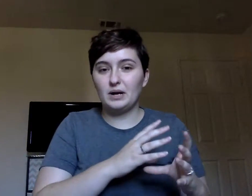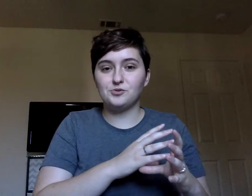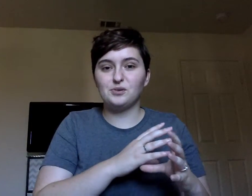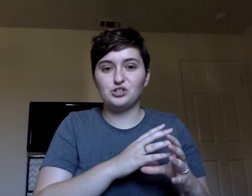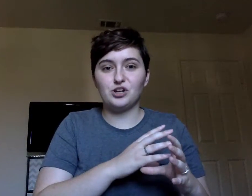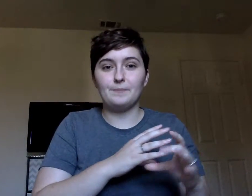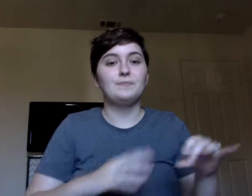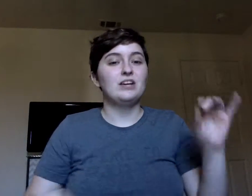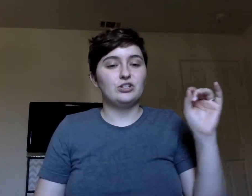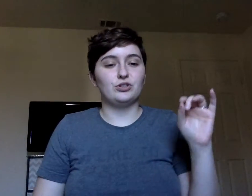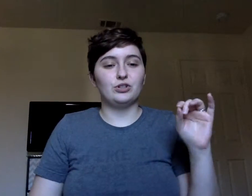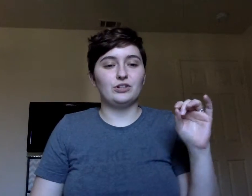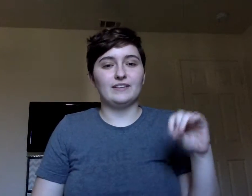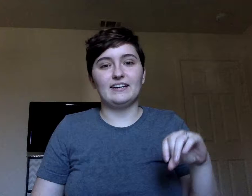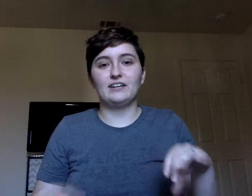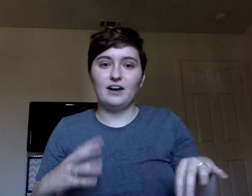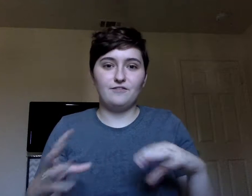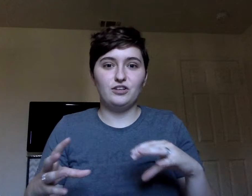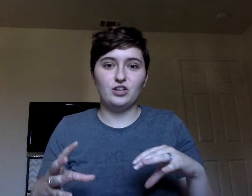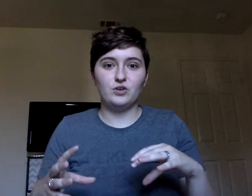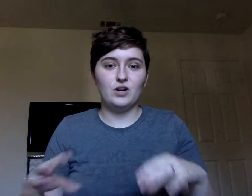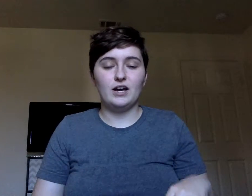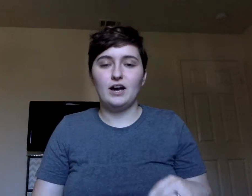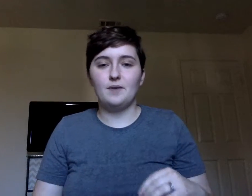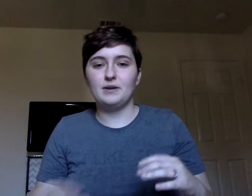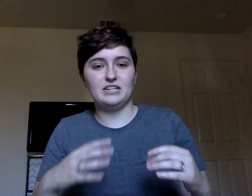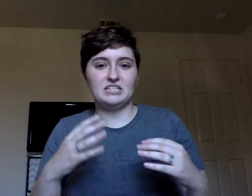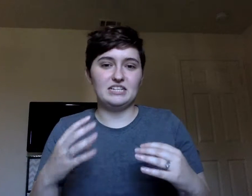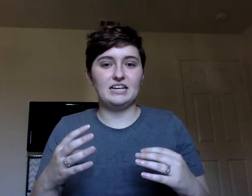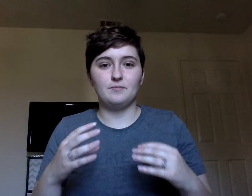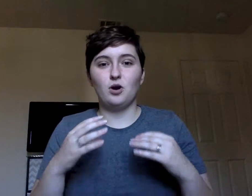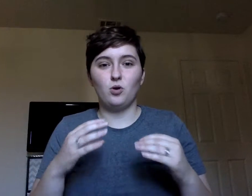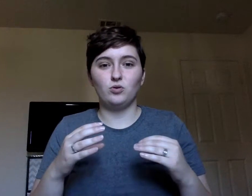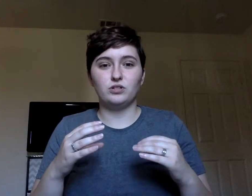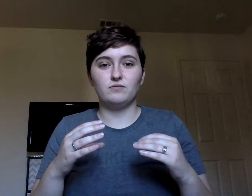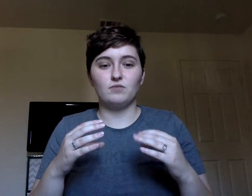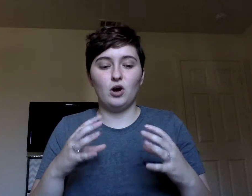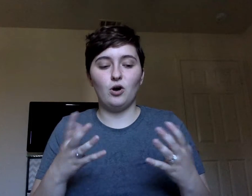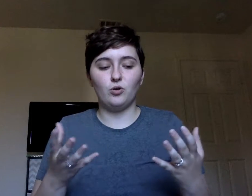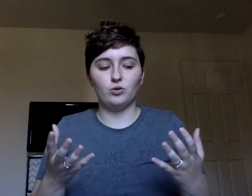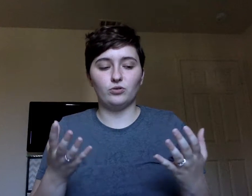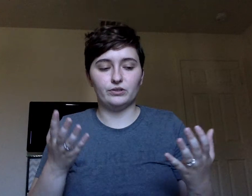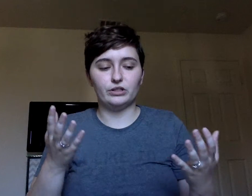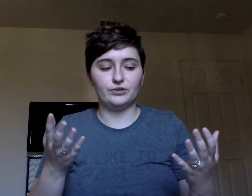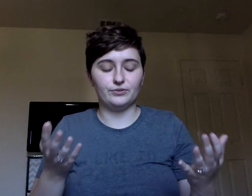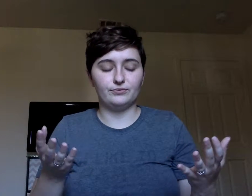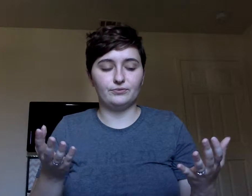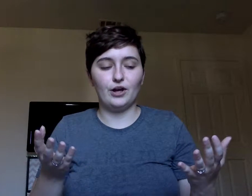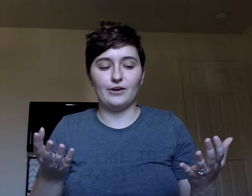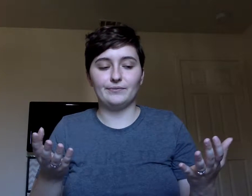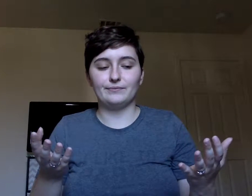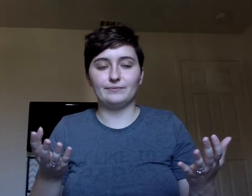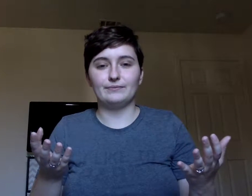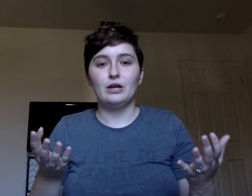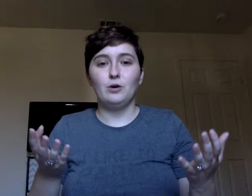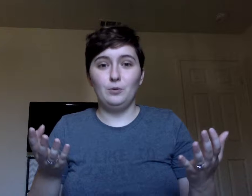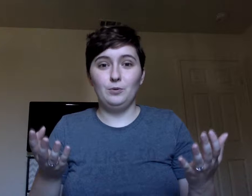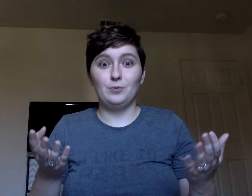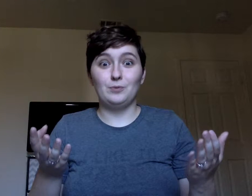as much time to learn like a few, and it didn't take him a whole lot.